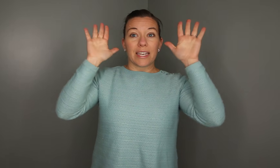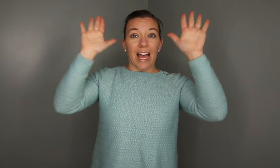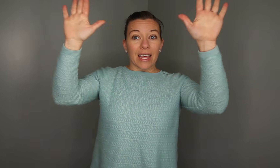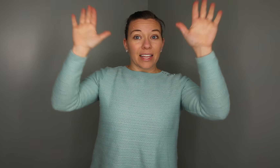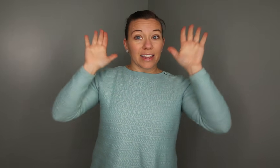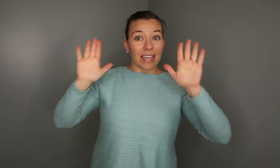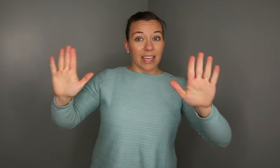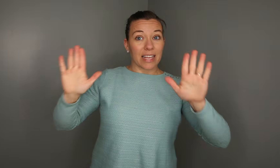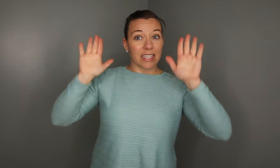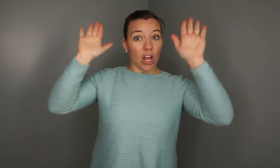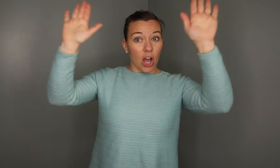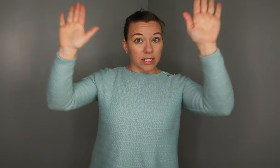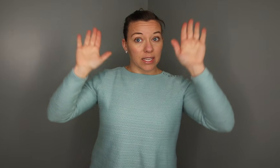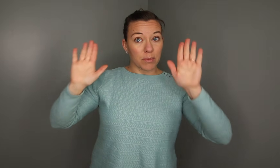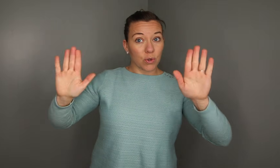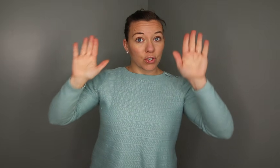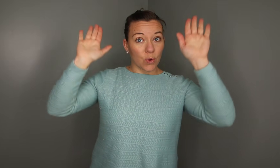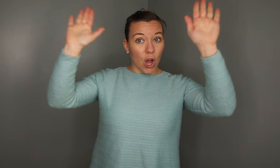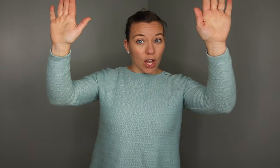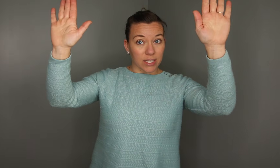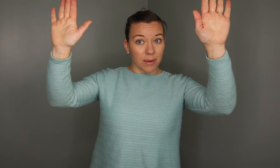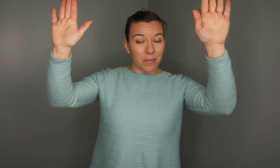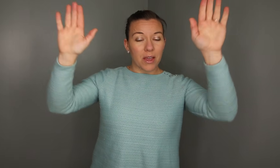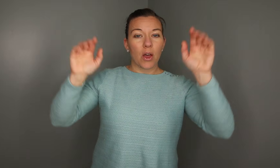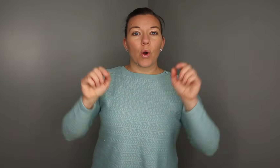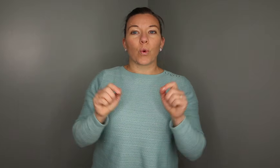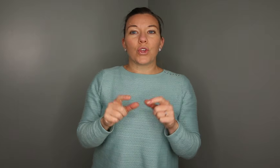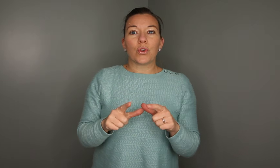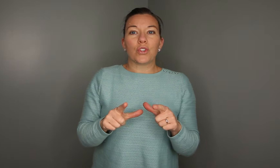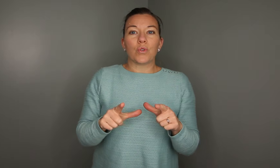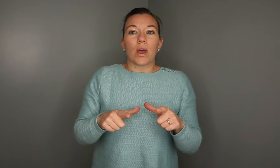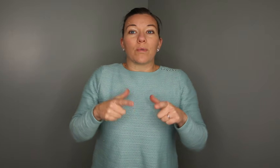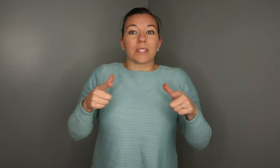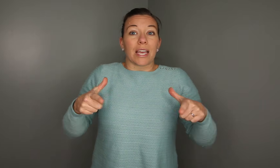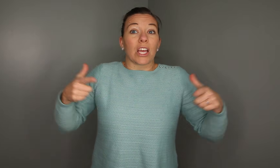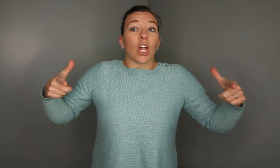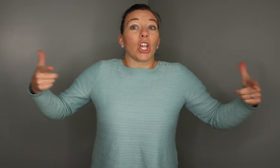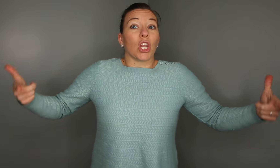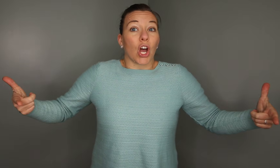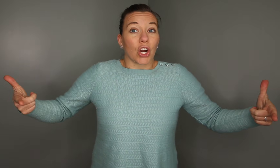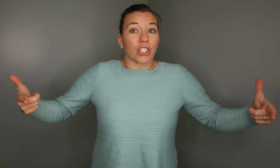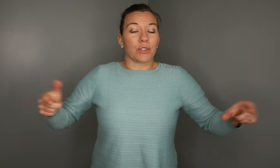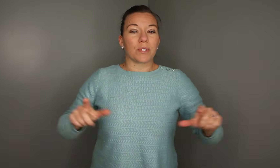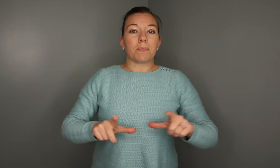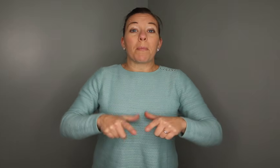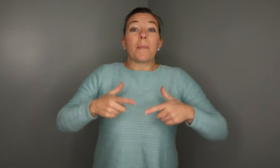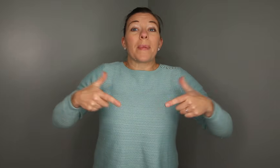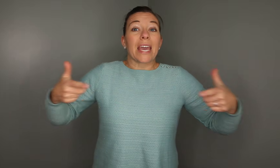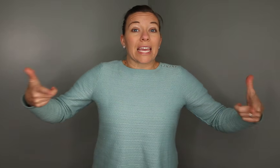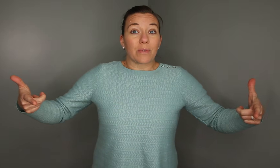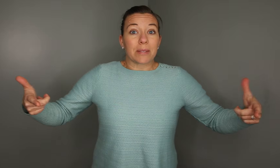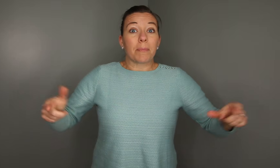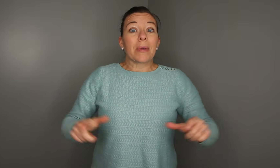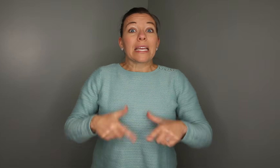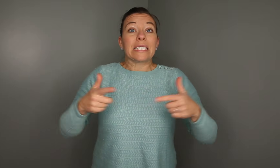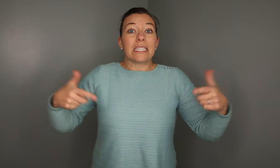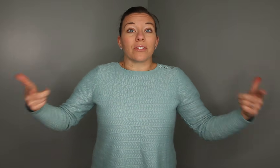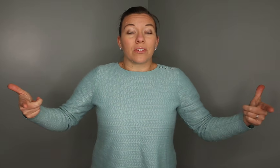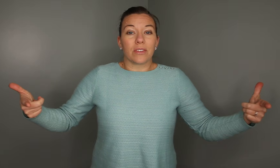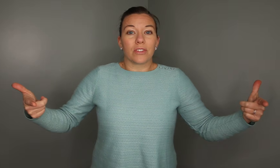not like as in awesome, you could do awesome, or you could do, it was like large, it was big, it was a big deal.